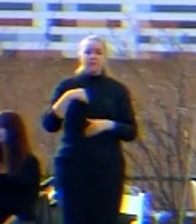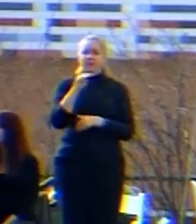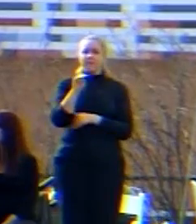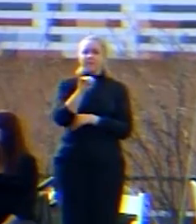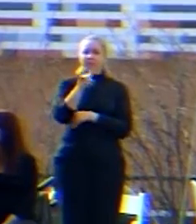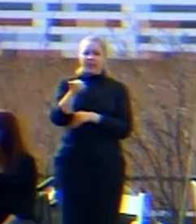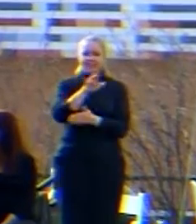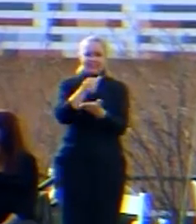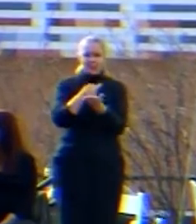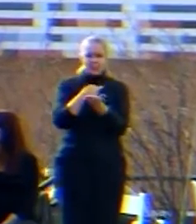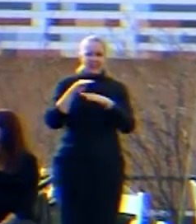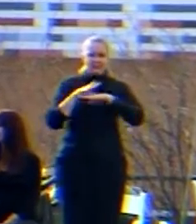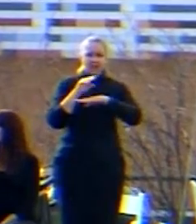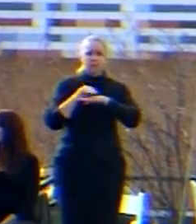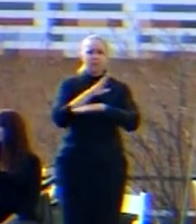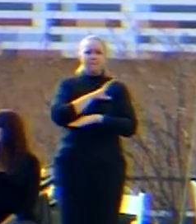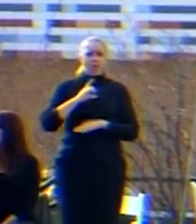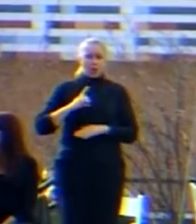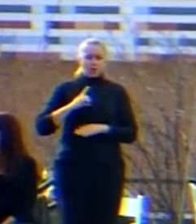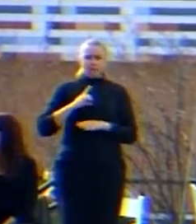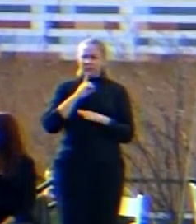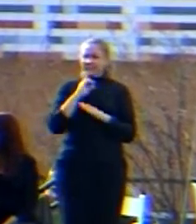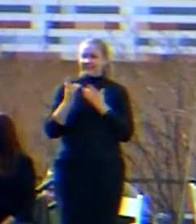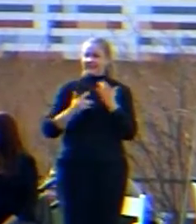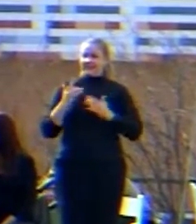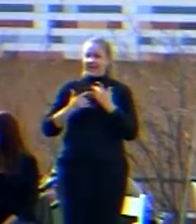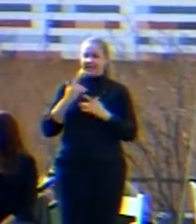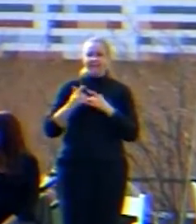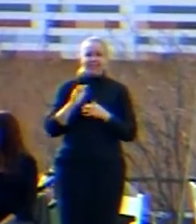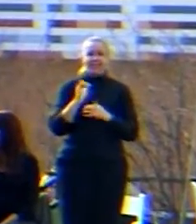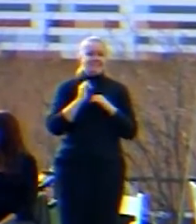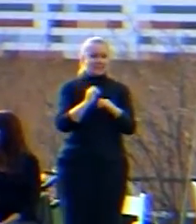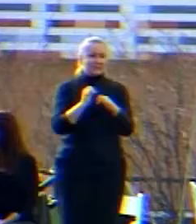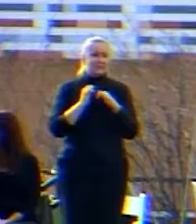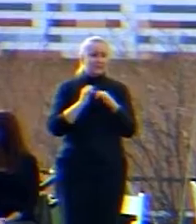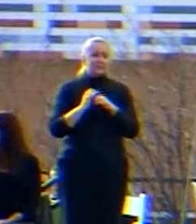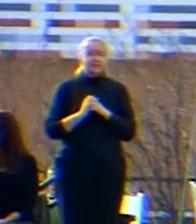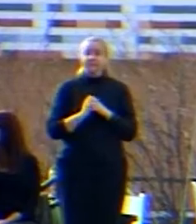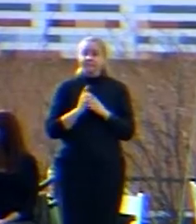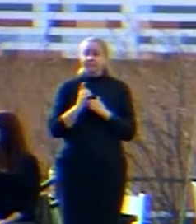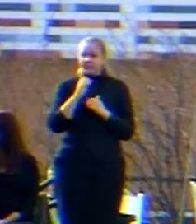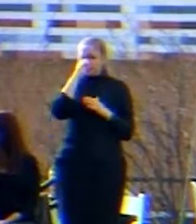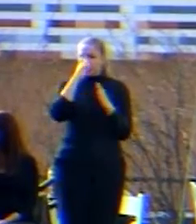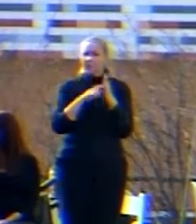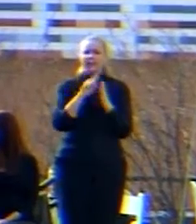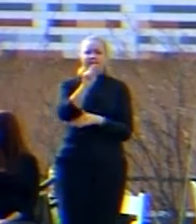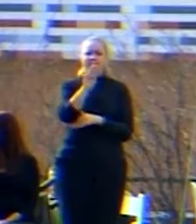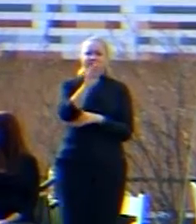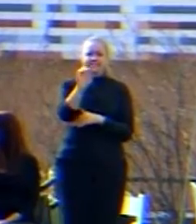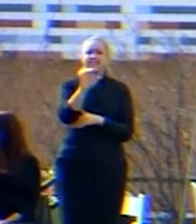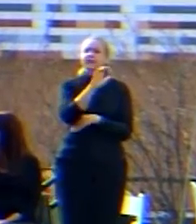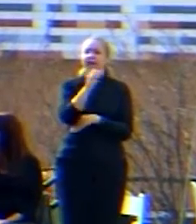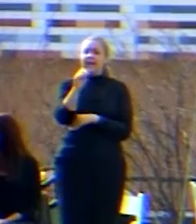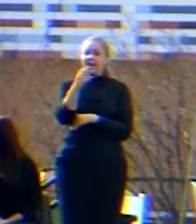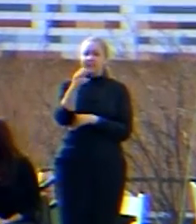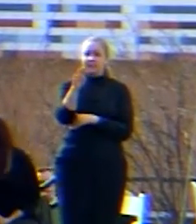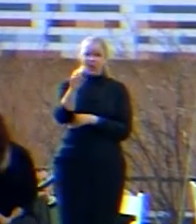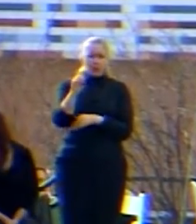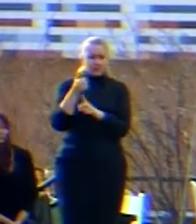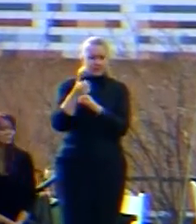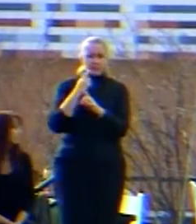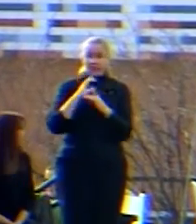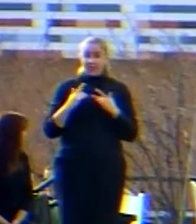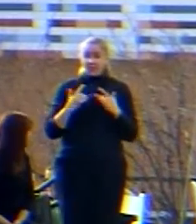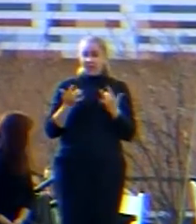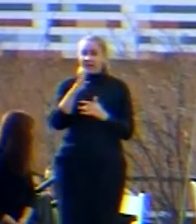of the Muhammad Ali Center Advisory Board who's as excited about this as you and I. You spotted him on NBC and HBO. Bob